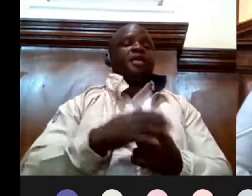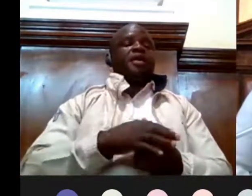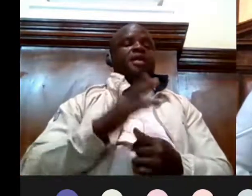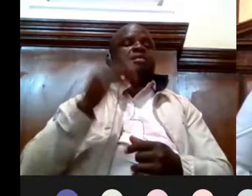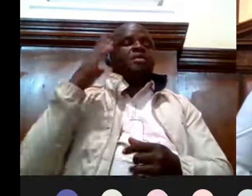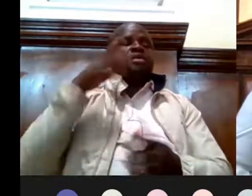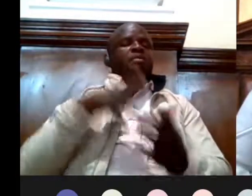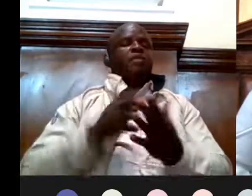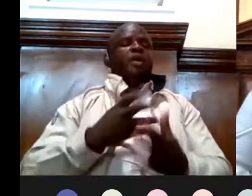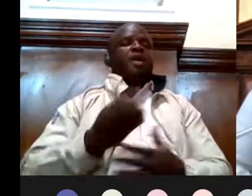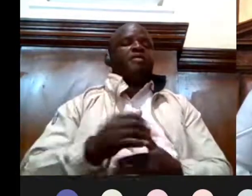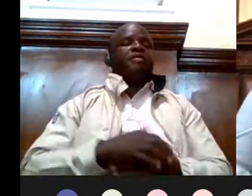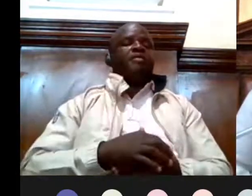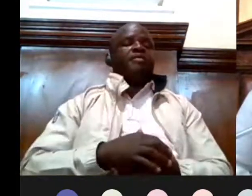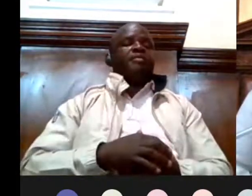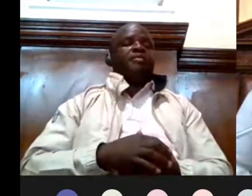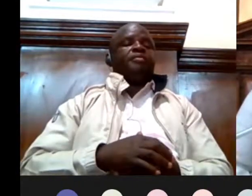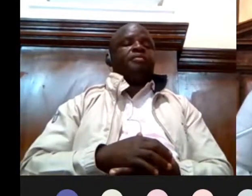weak.